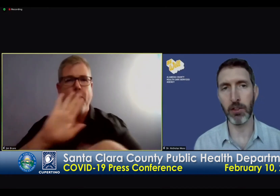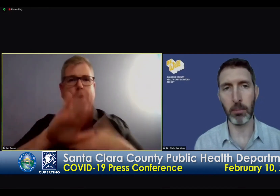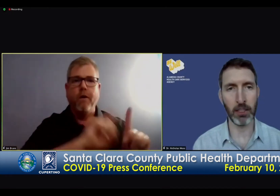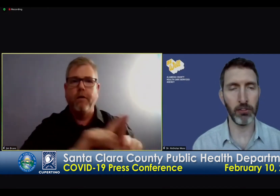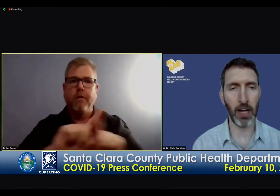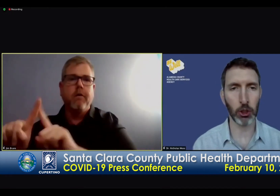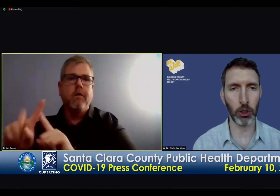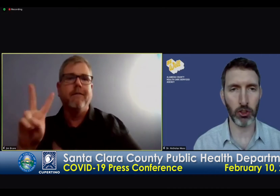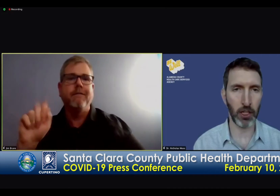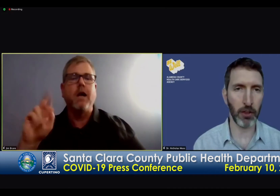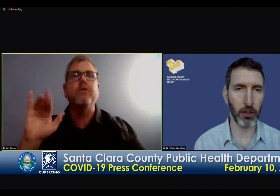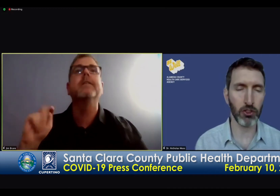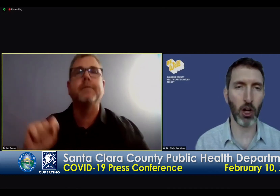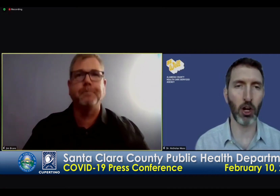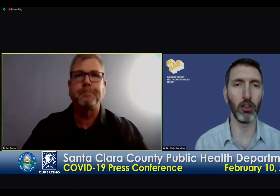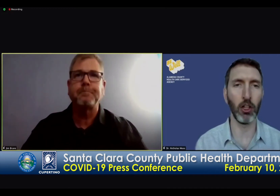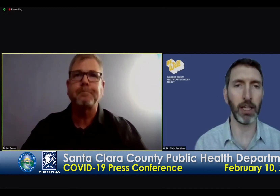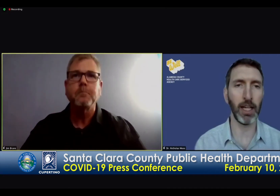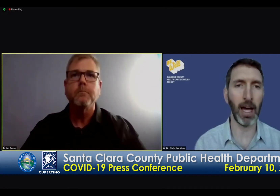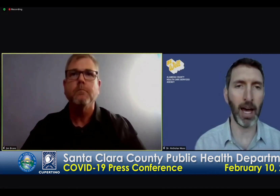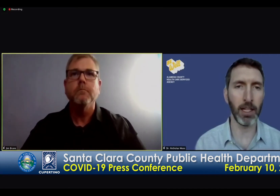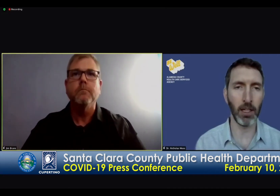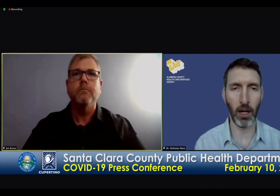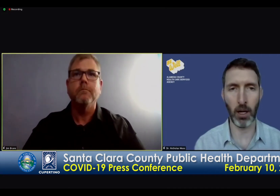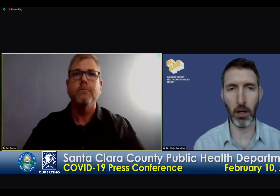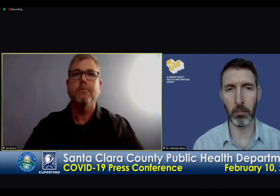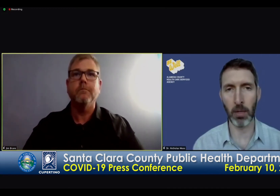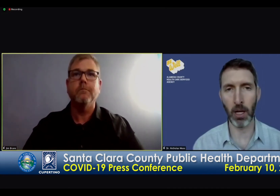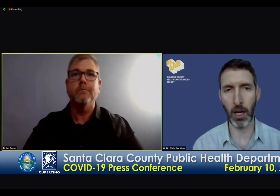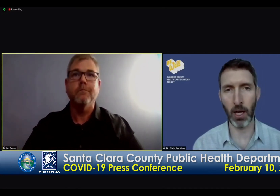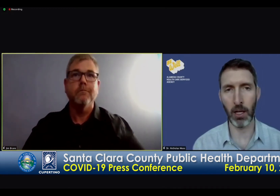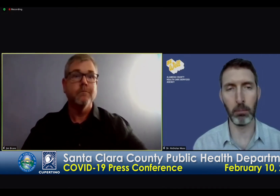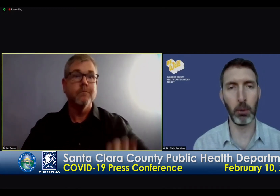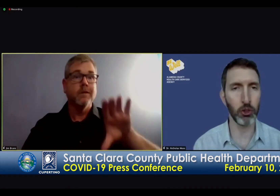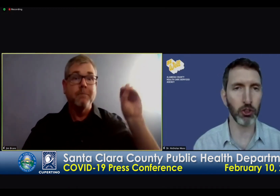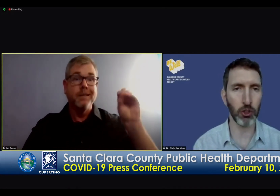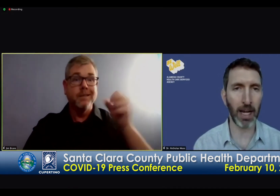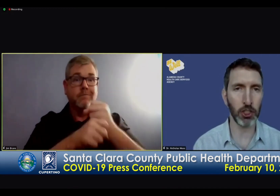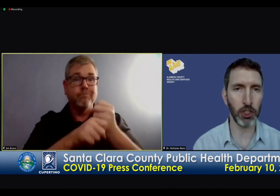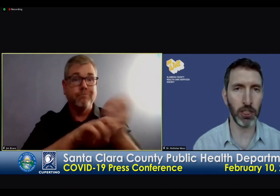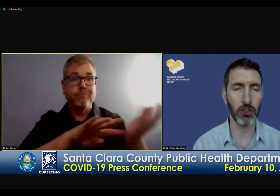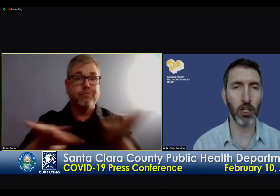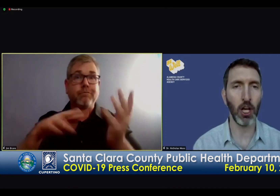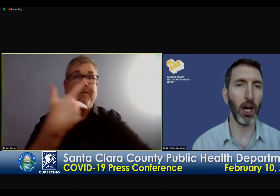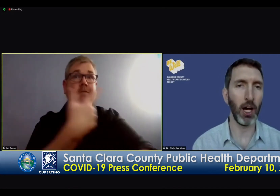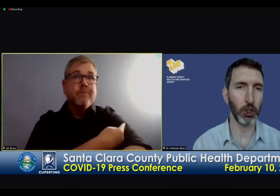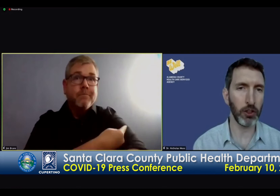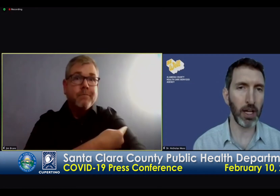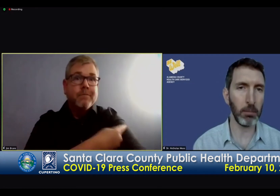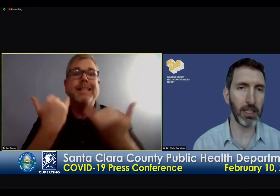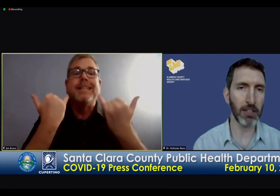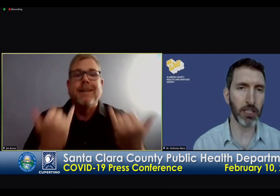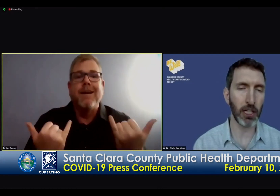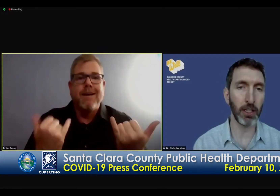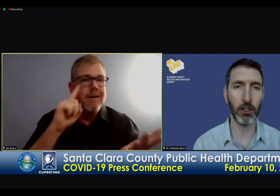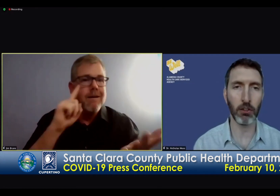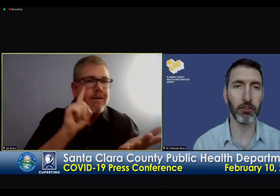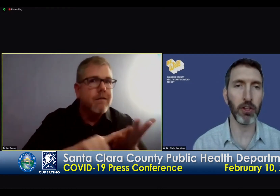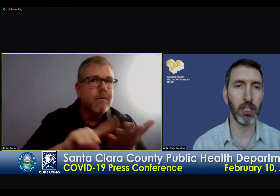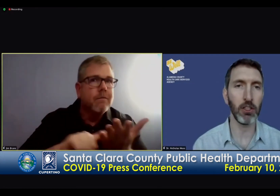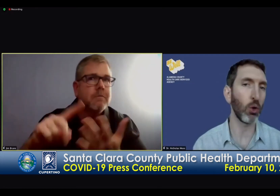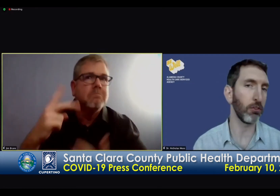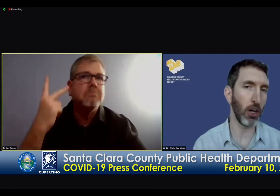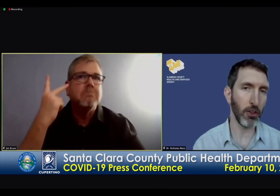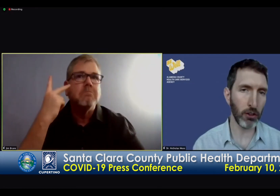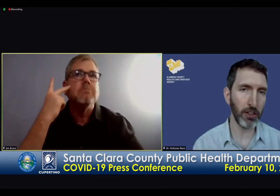the manufacturers and others are looking at booster strategies, should they be necessary, either for